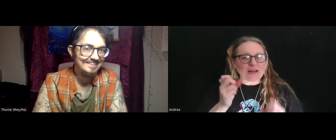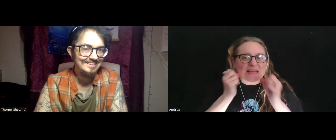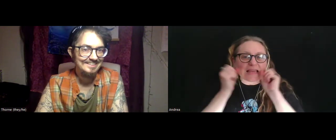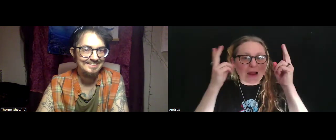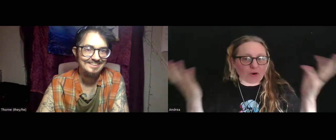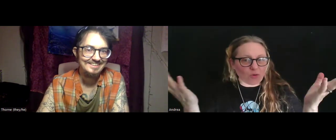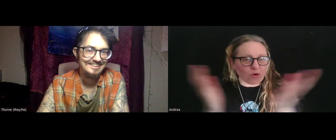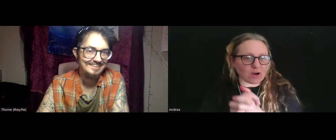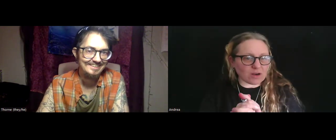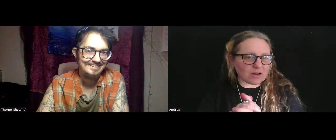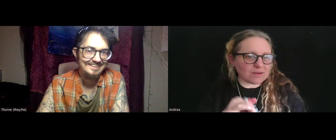in Capricorn.